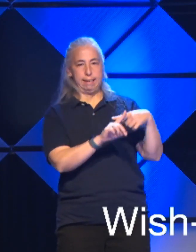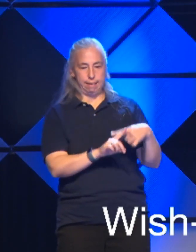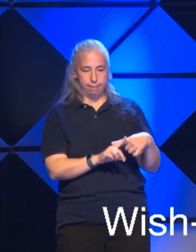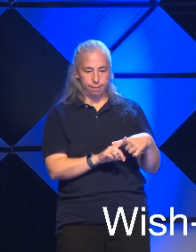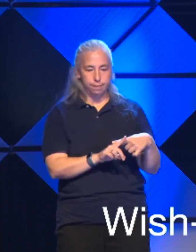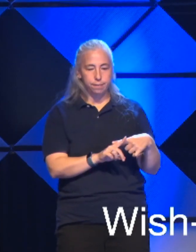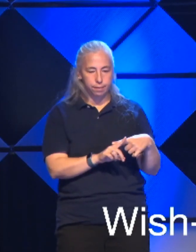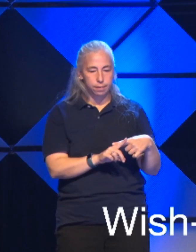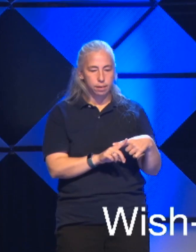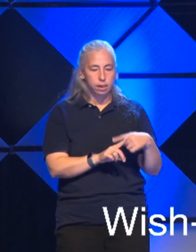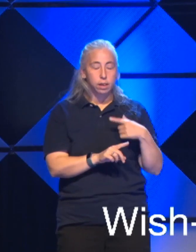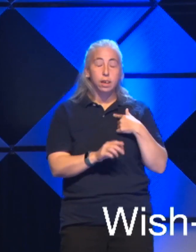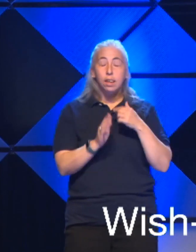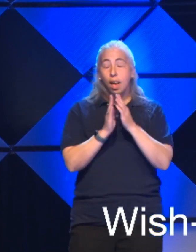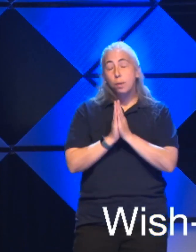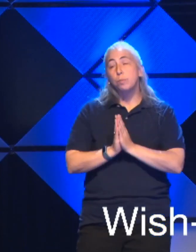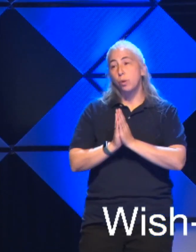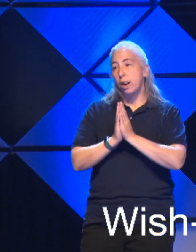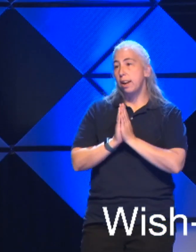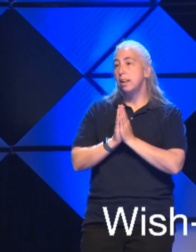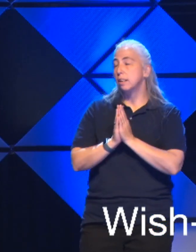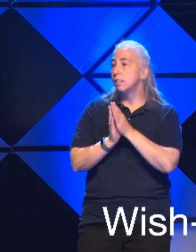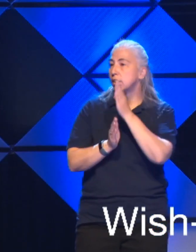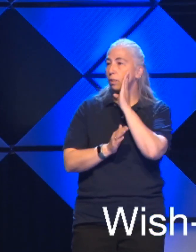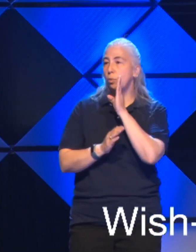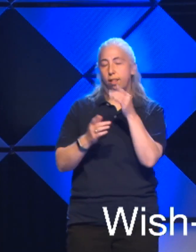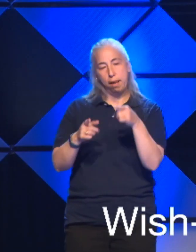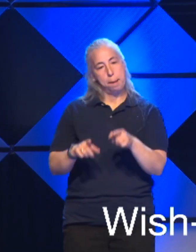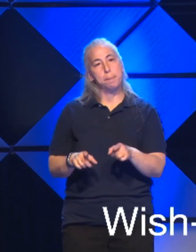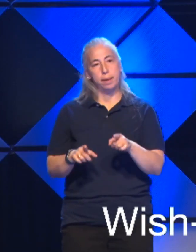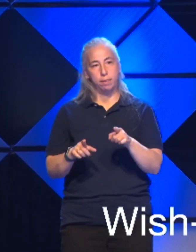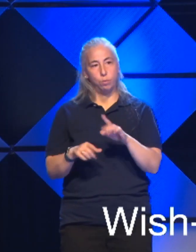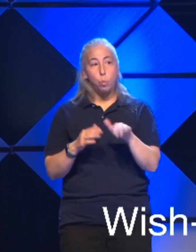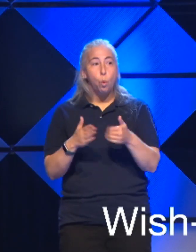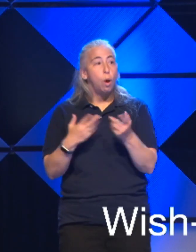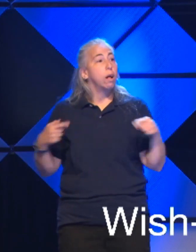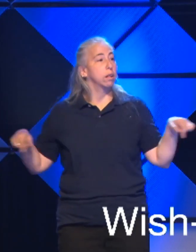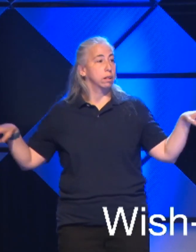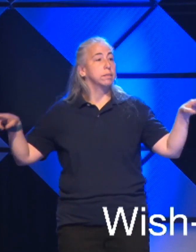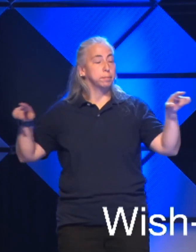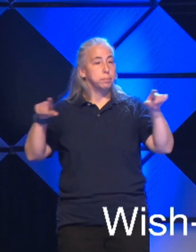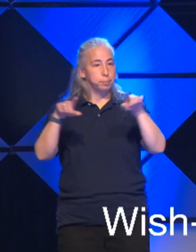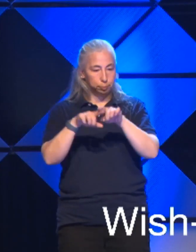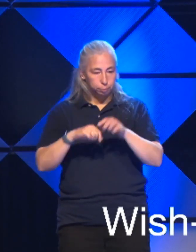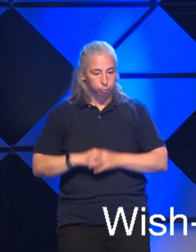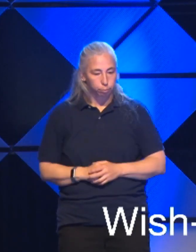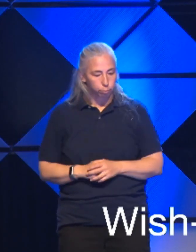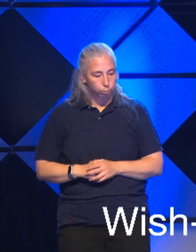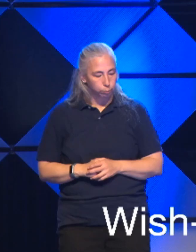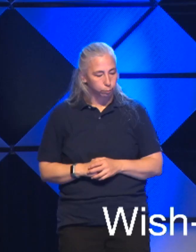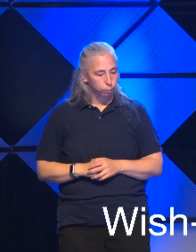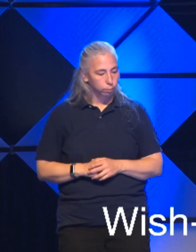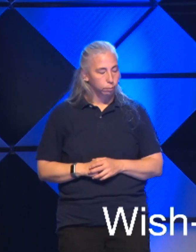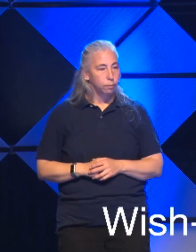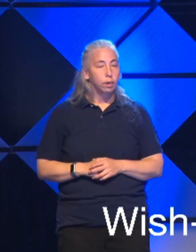pray that that will happen with every one of us. Very short, I will close with